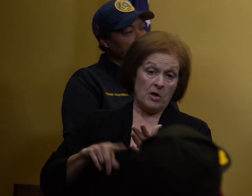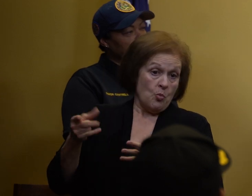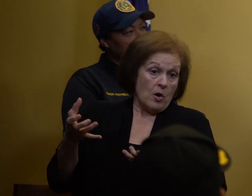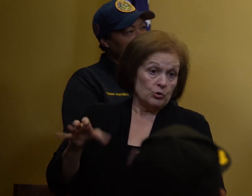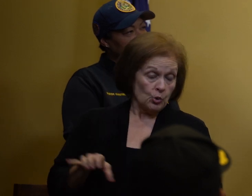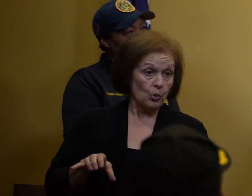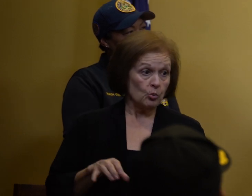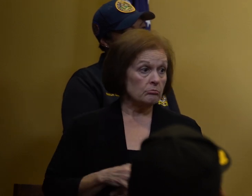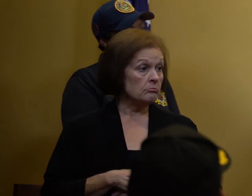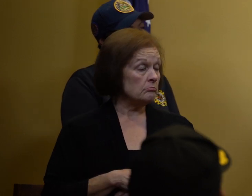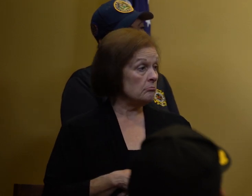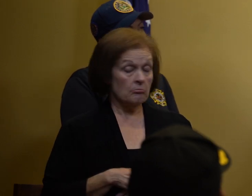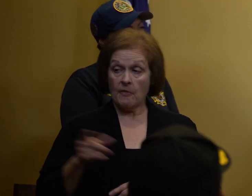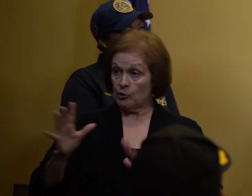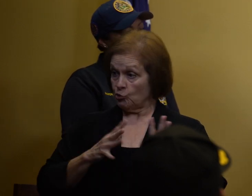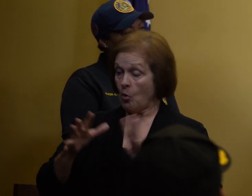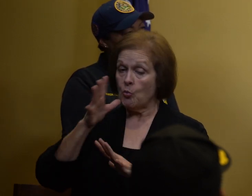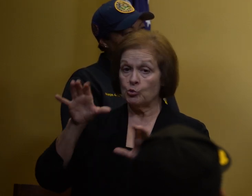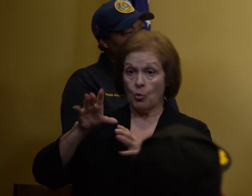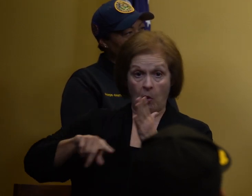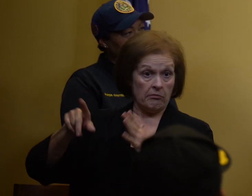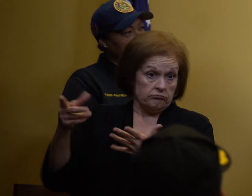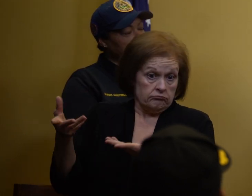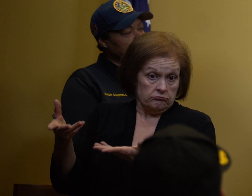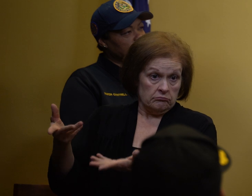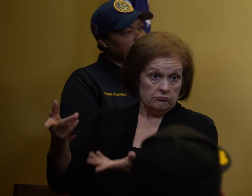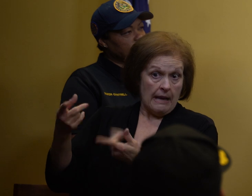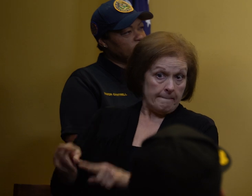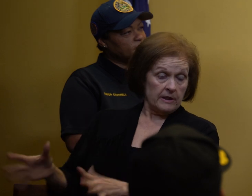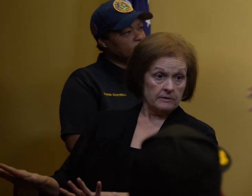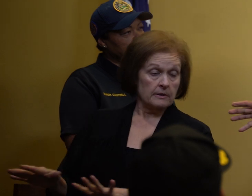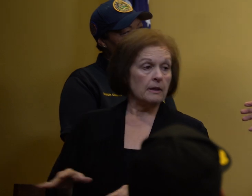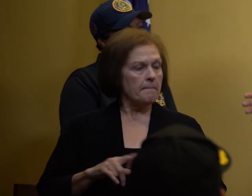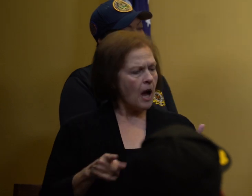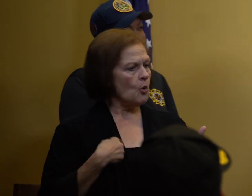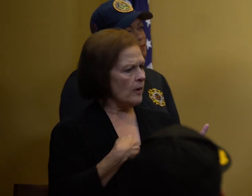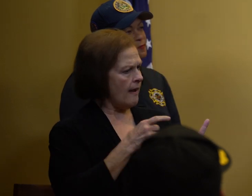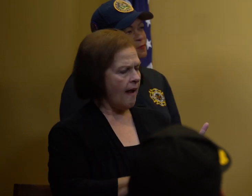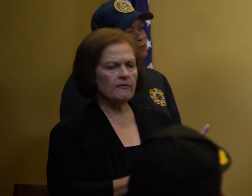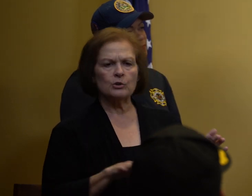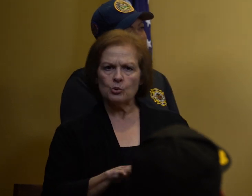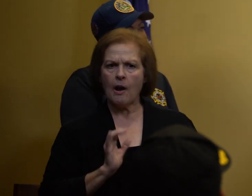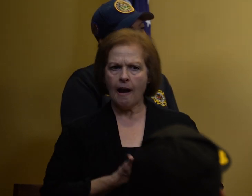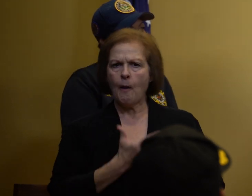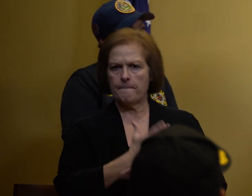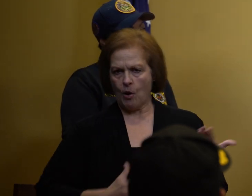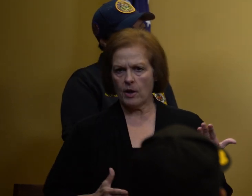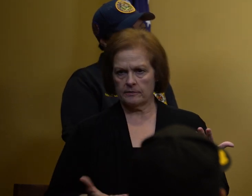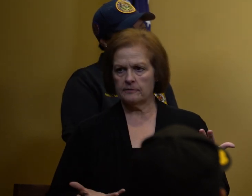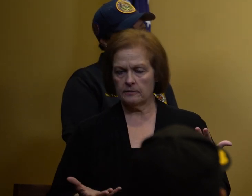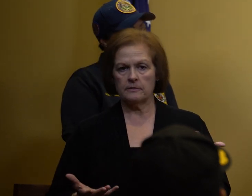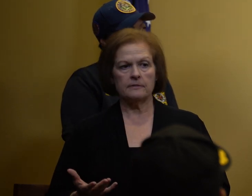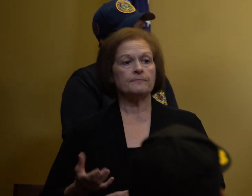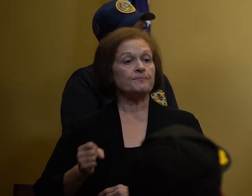prepared, the storm's going to do what it does, but at least we're all on the same page. So thank you, and thank your team. They've been